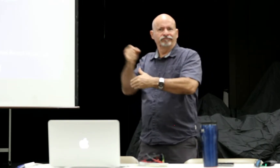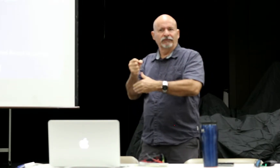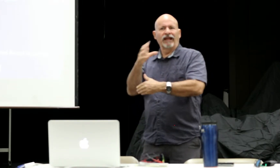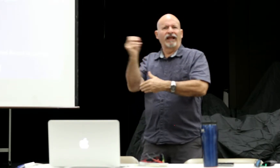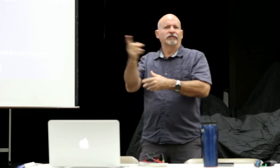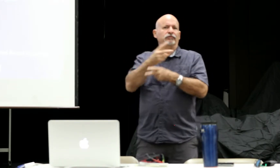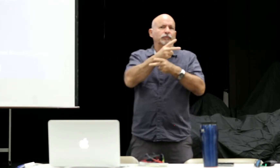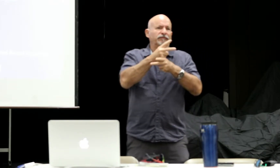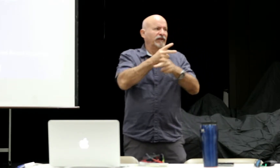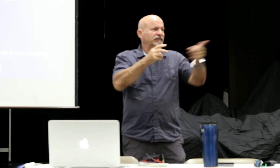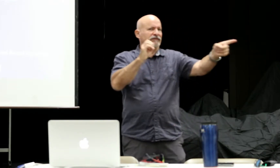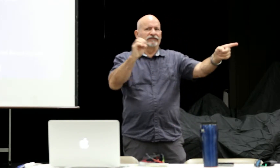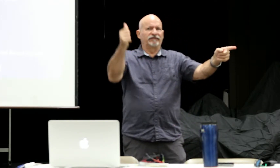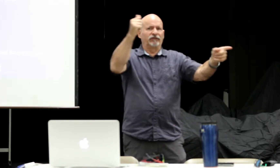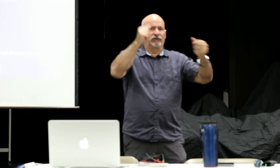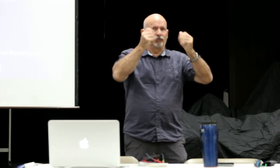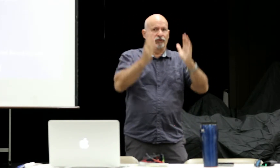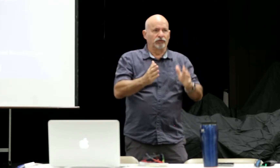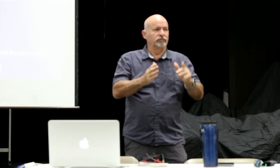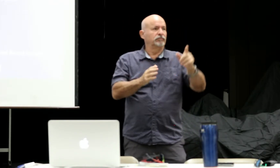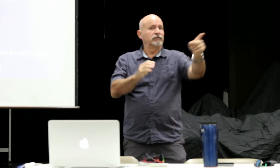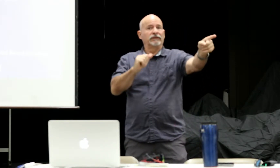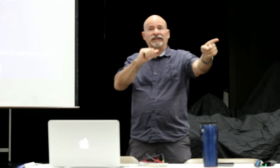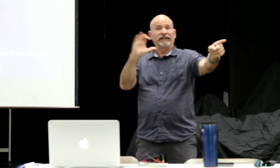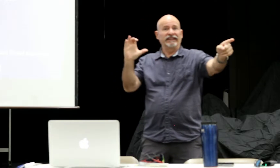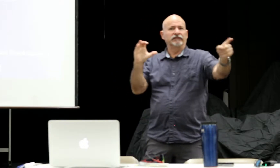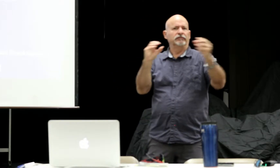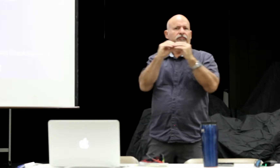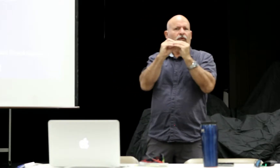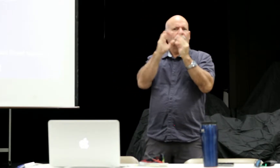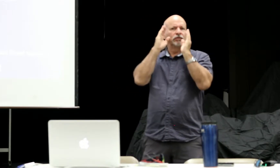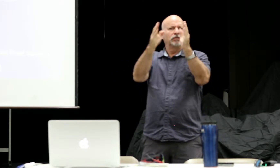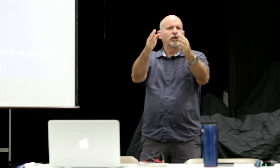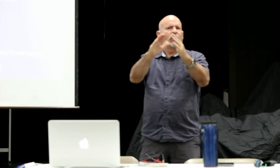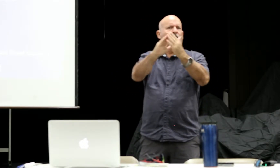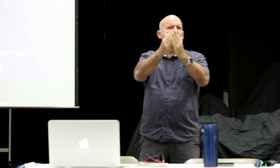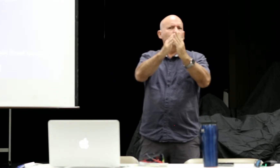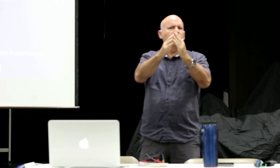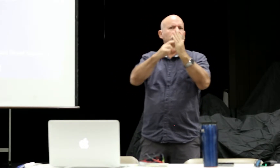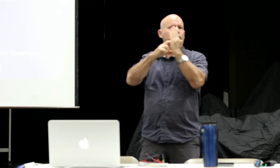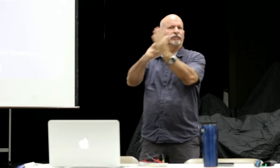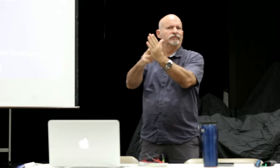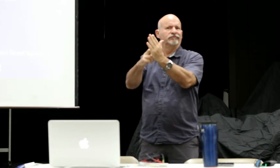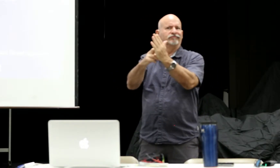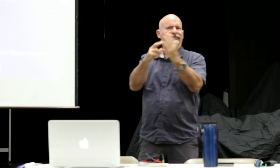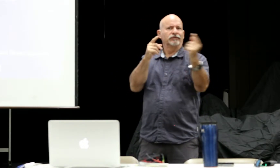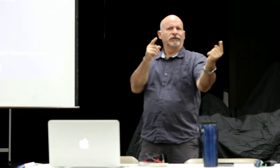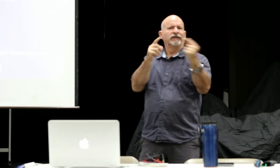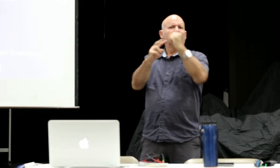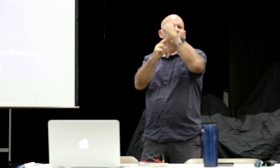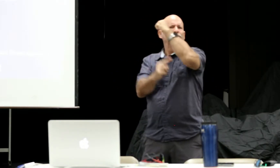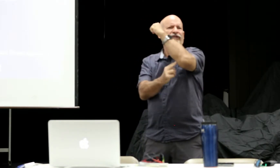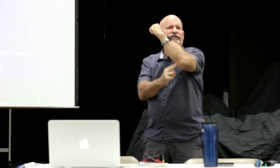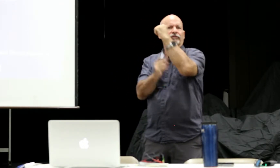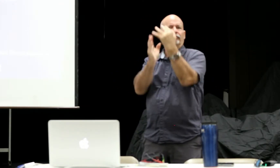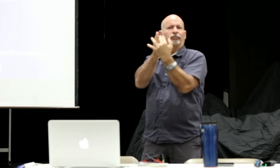Board members have an interview process and selection process. AC members, and must be able to meet with the executive director. AC members are really